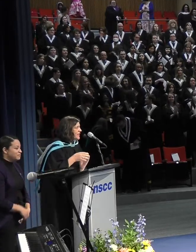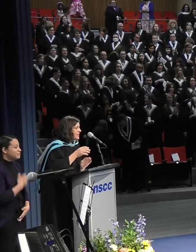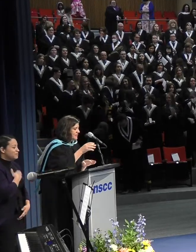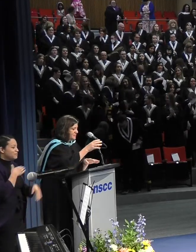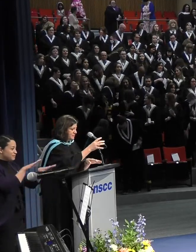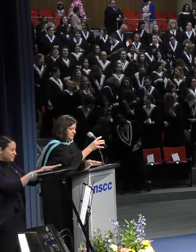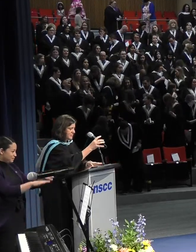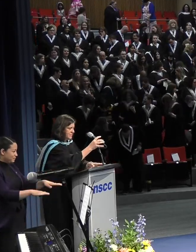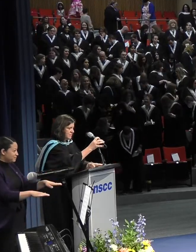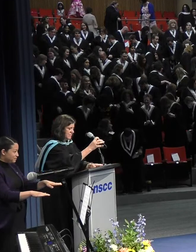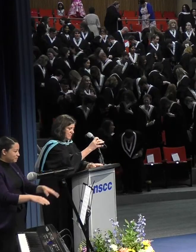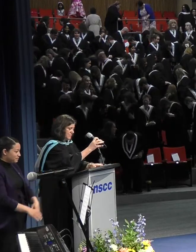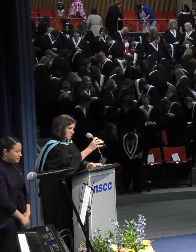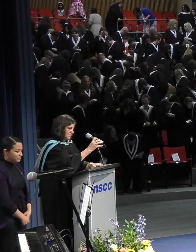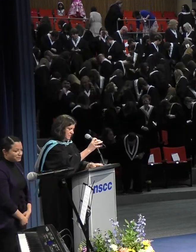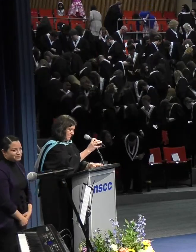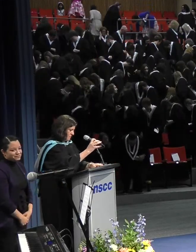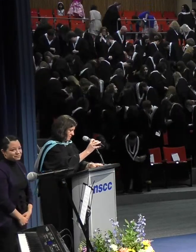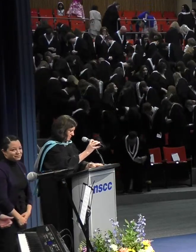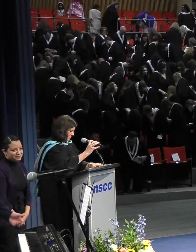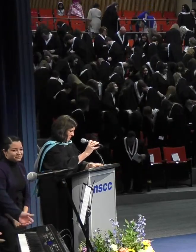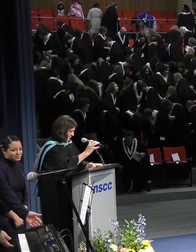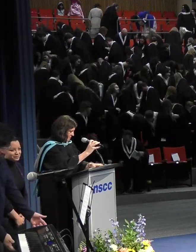Please be seated.